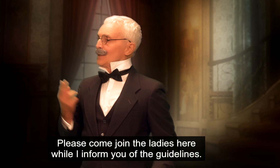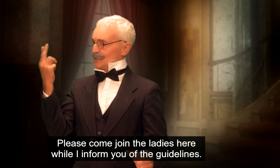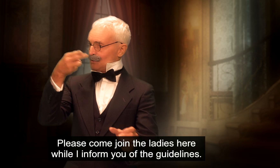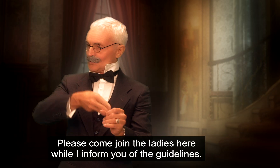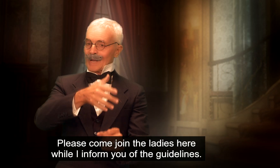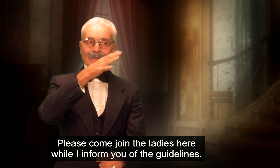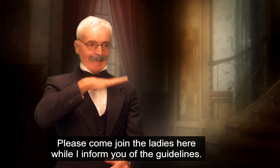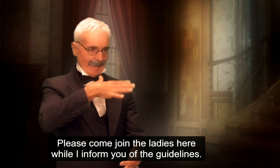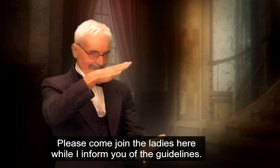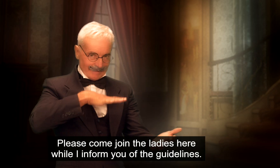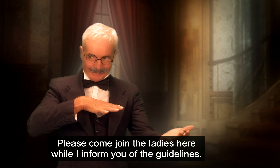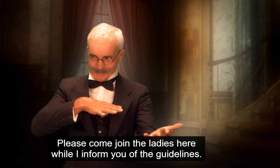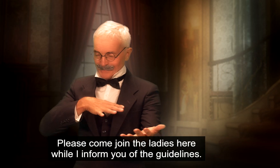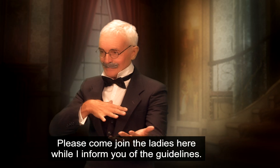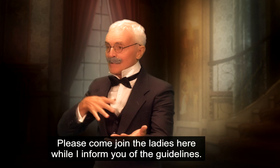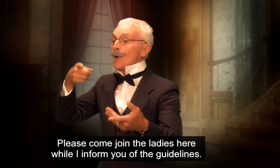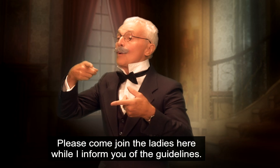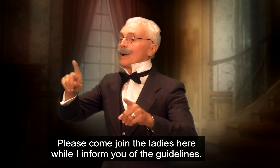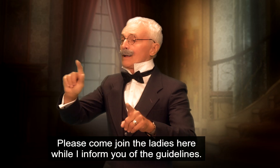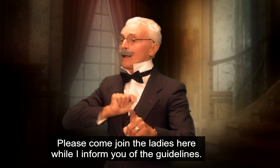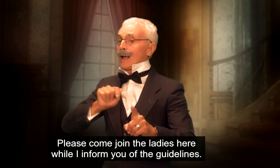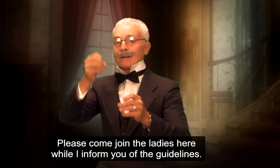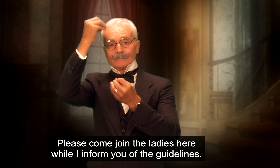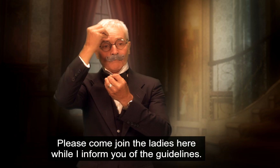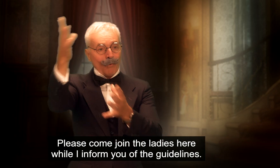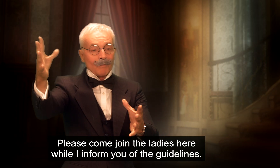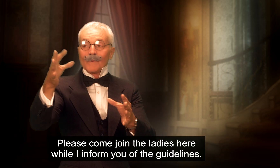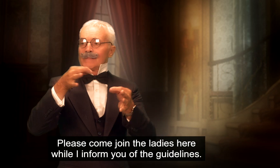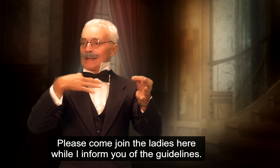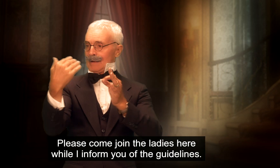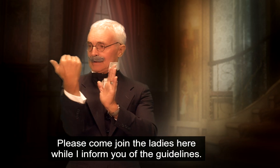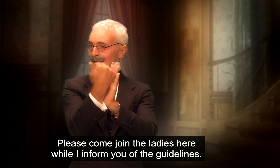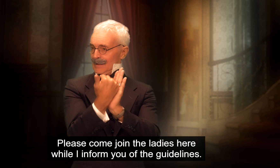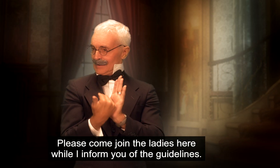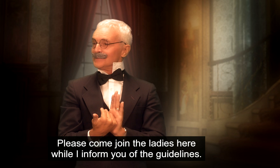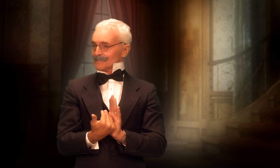Please come join the ladies here while I inform you of the guidelines.